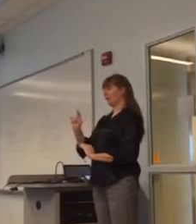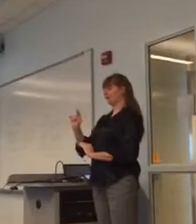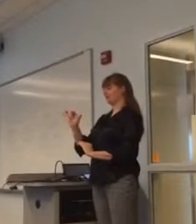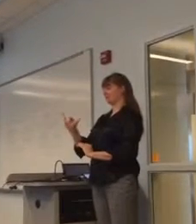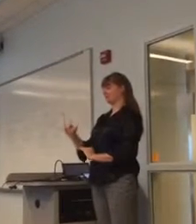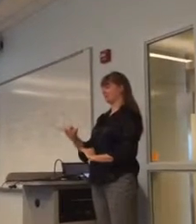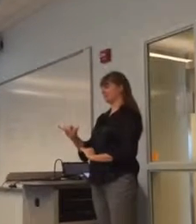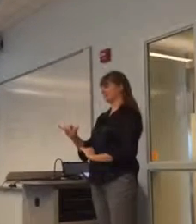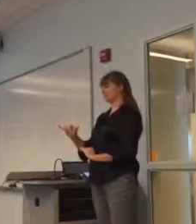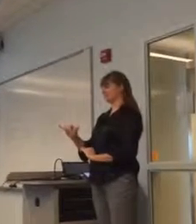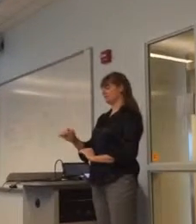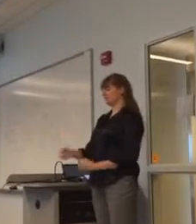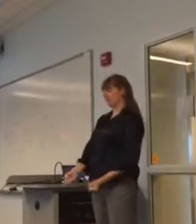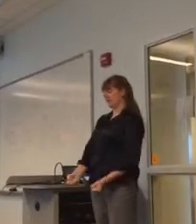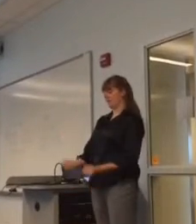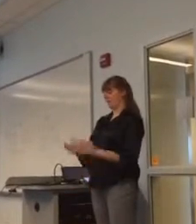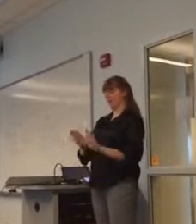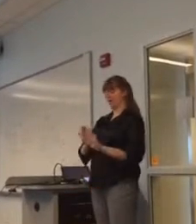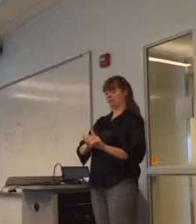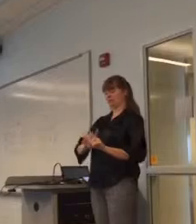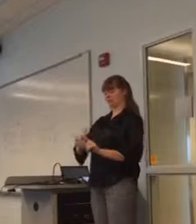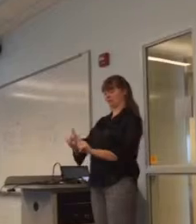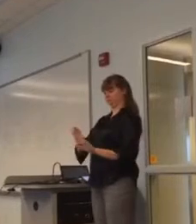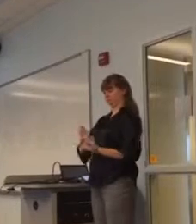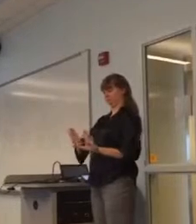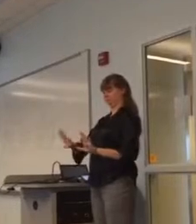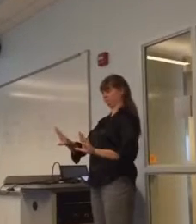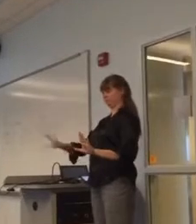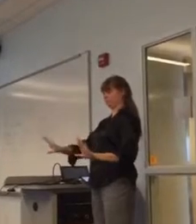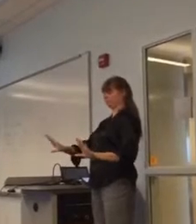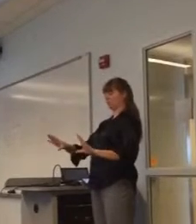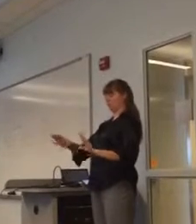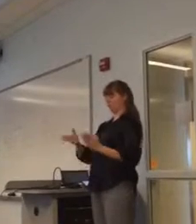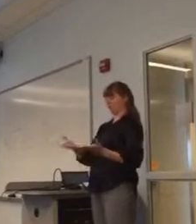objects in a set. How many are there? It's not absolute value.